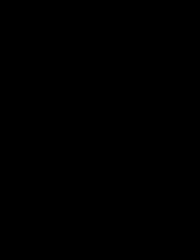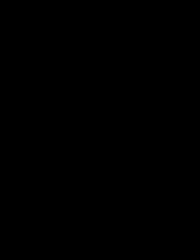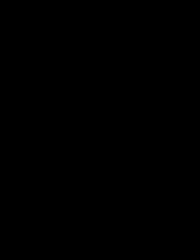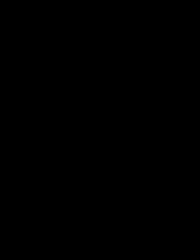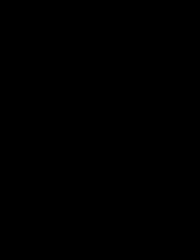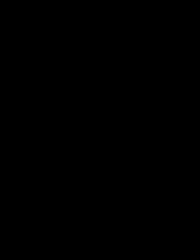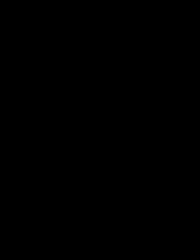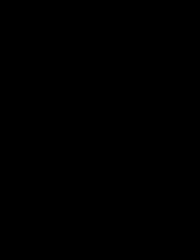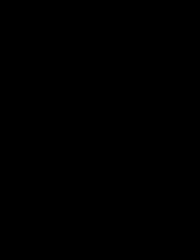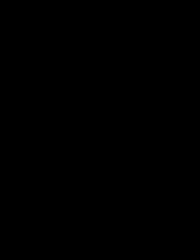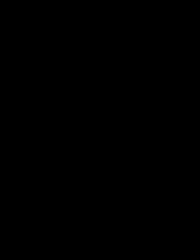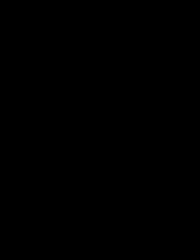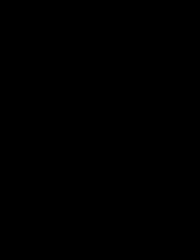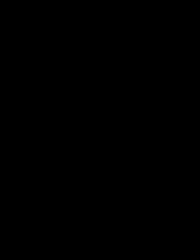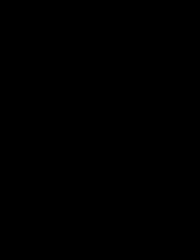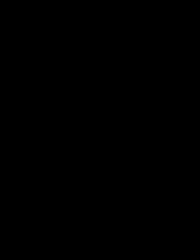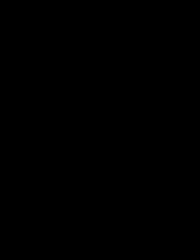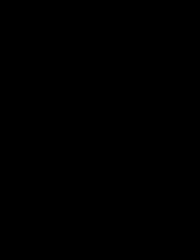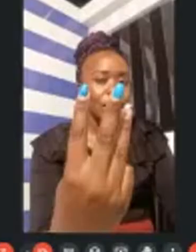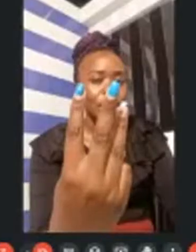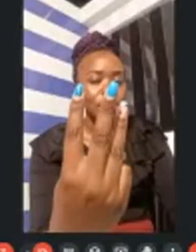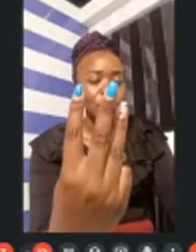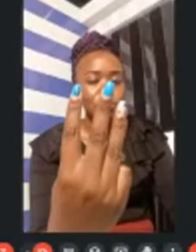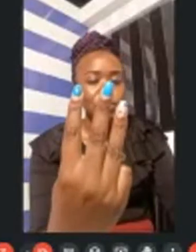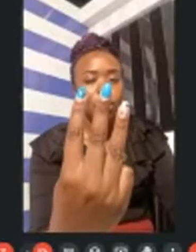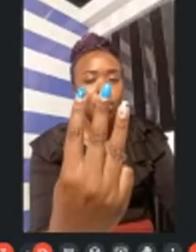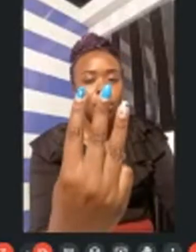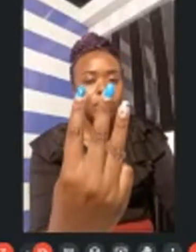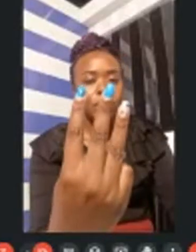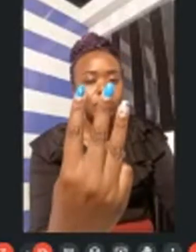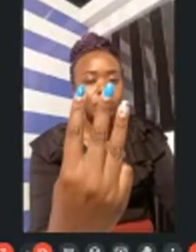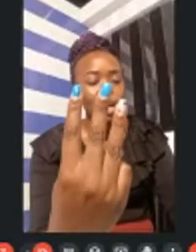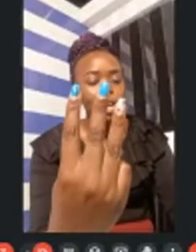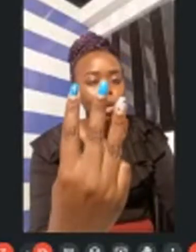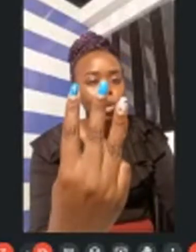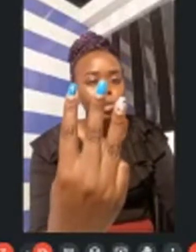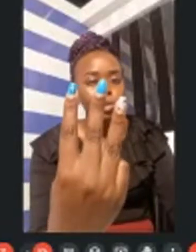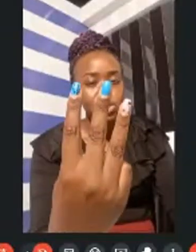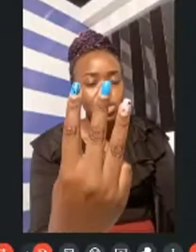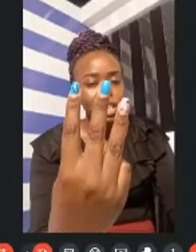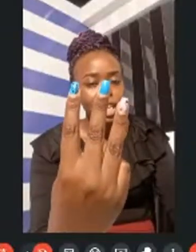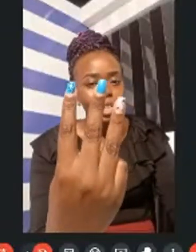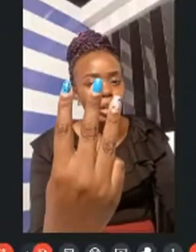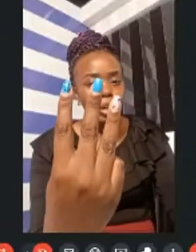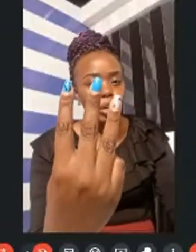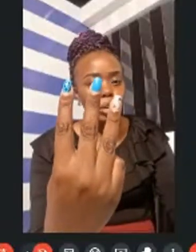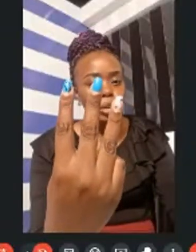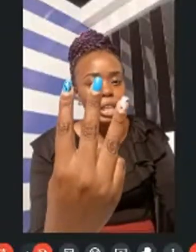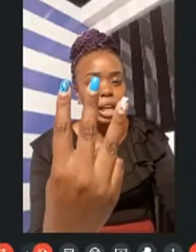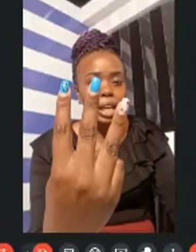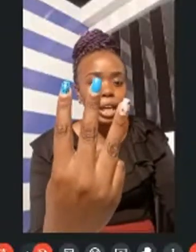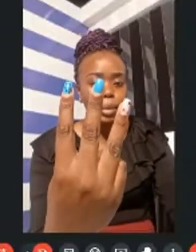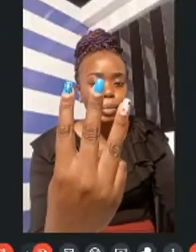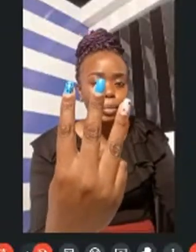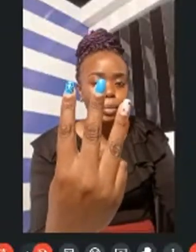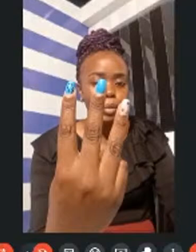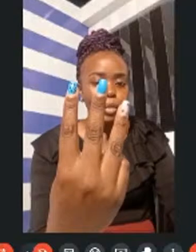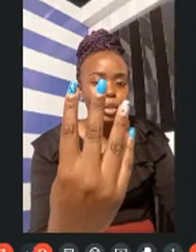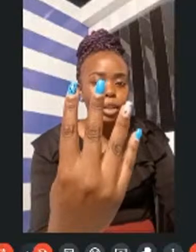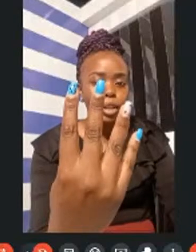video mode so that I'm able to see what you're signing. So video on, but mic off so that there is no echo.